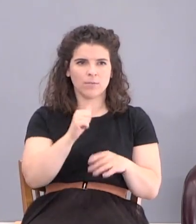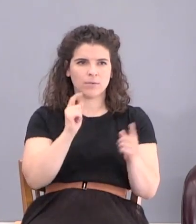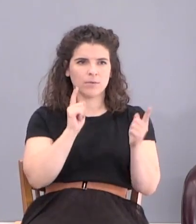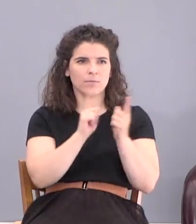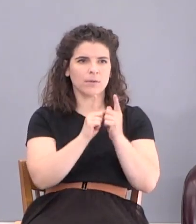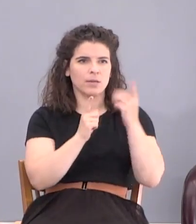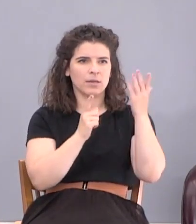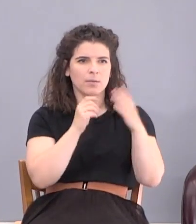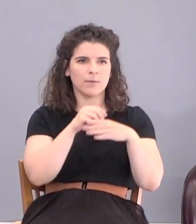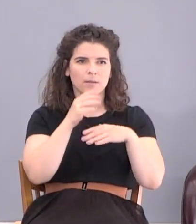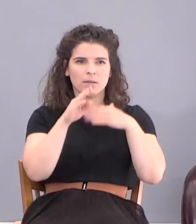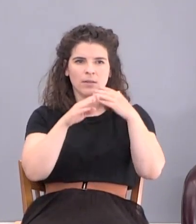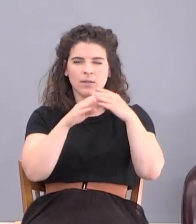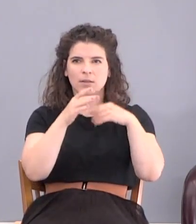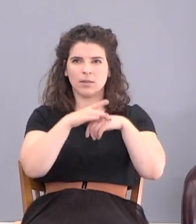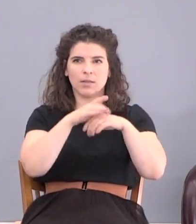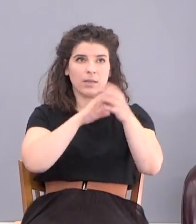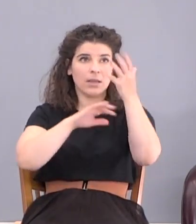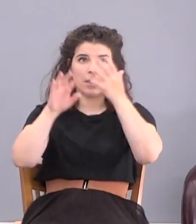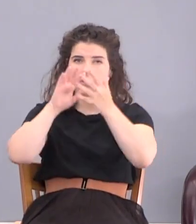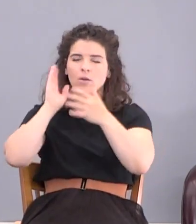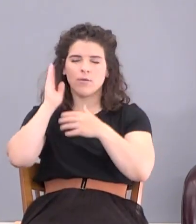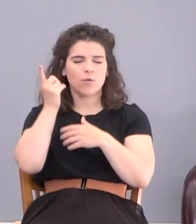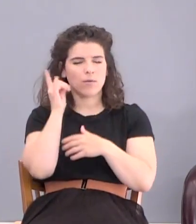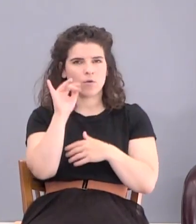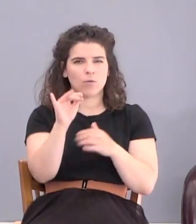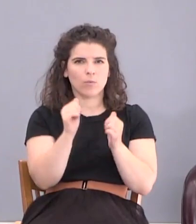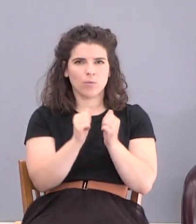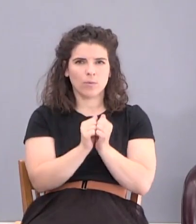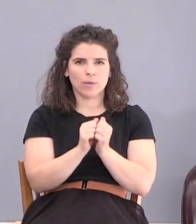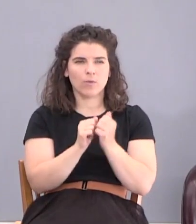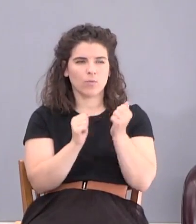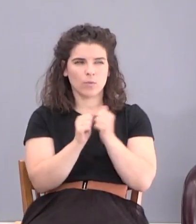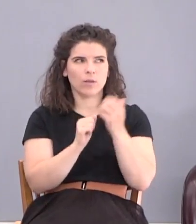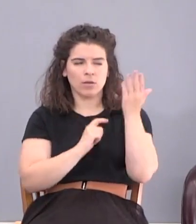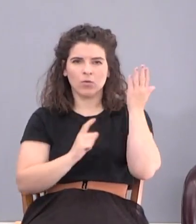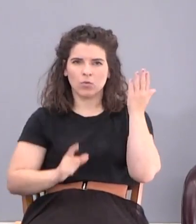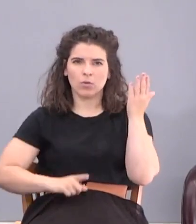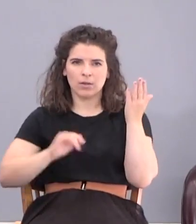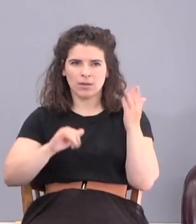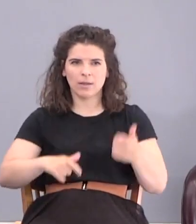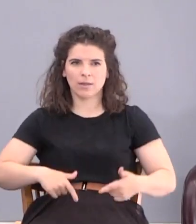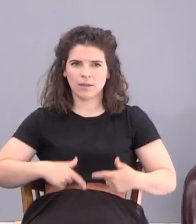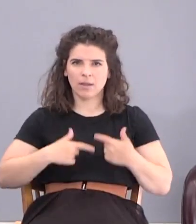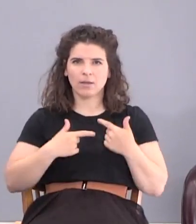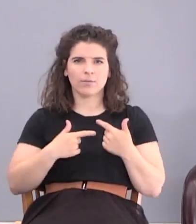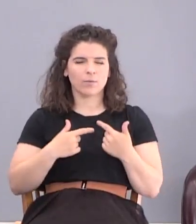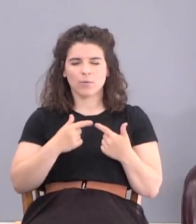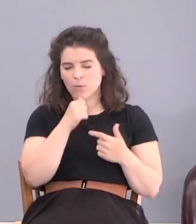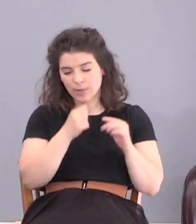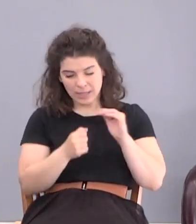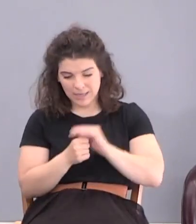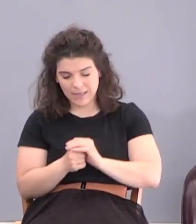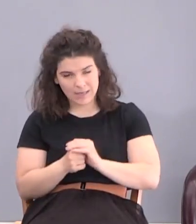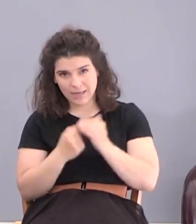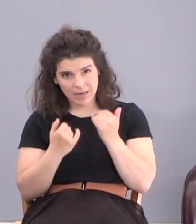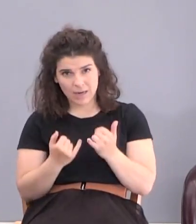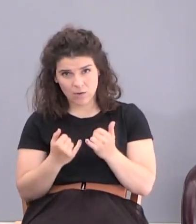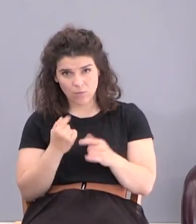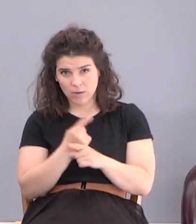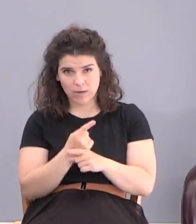air. And so shall we ever be with the Lord. And that life, well, that life won't be hid anymore at that point, will